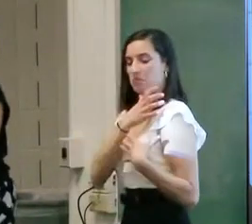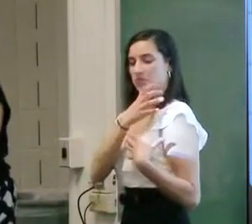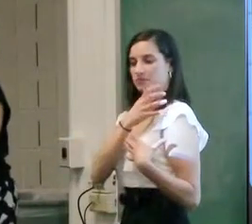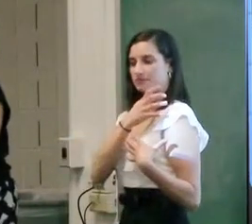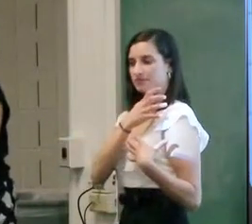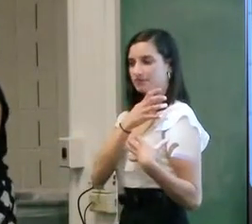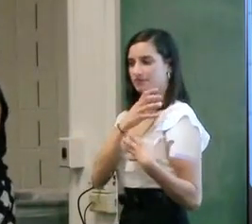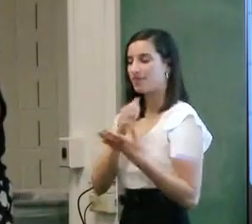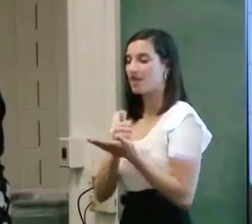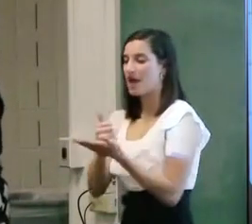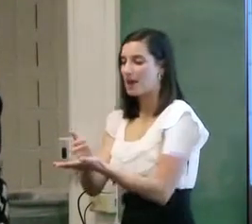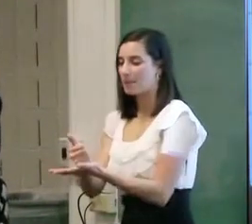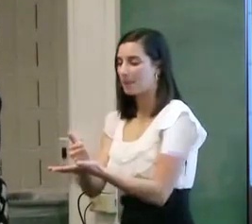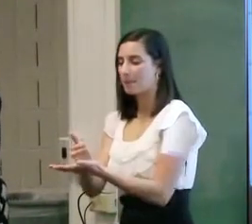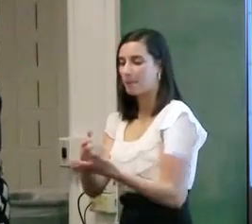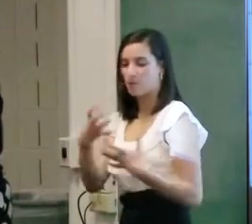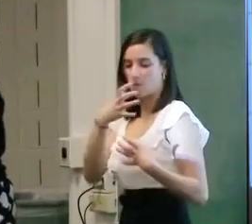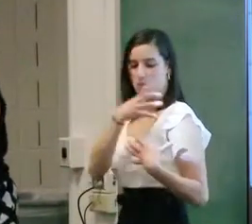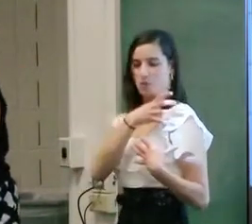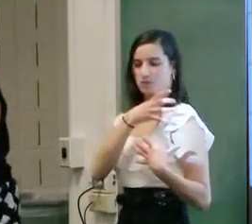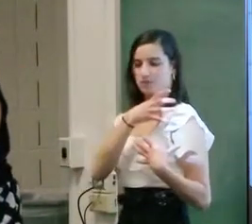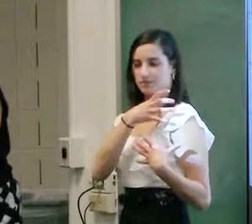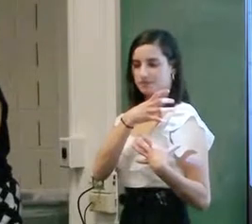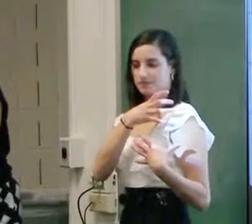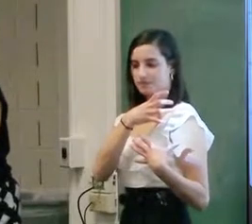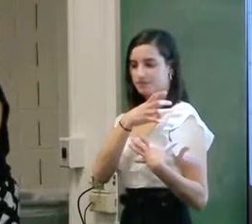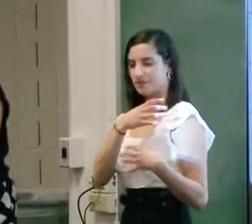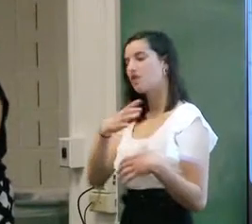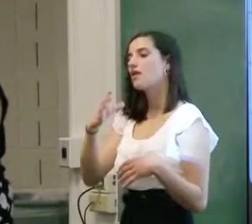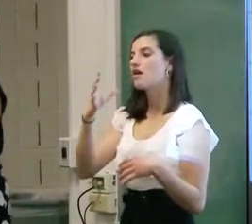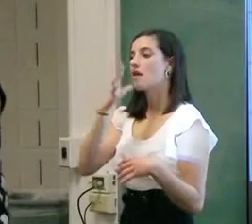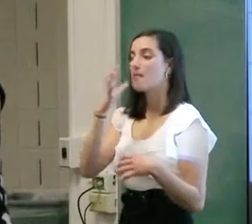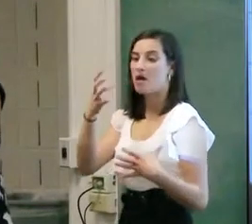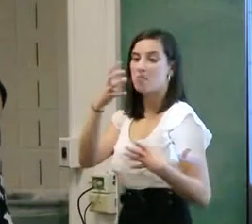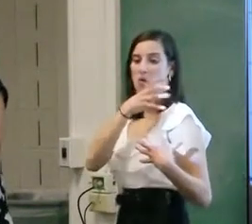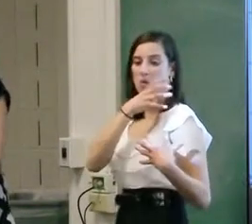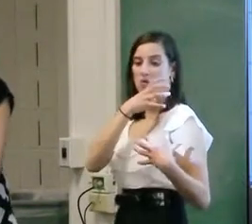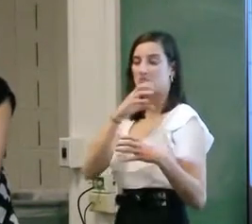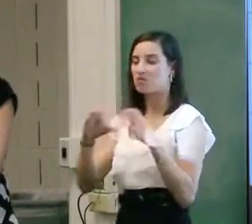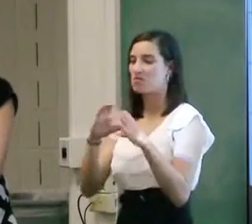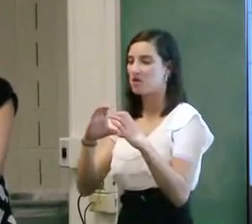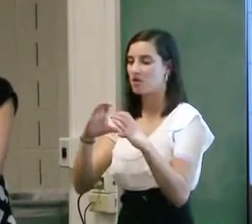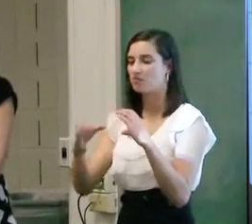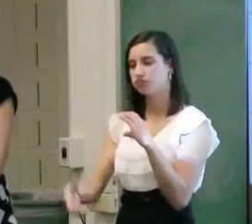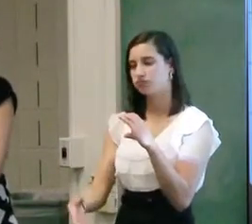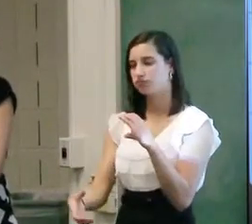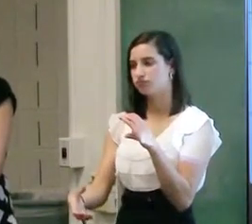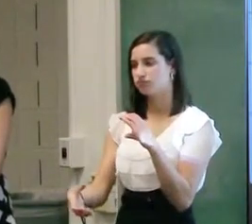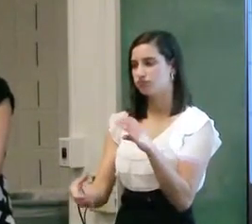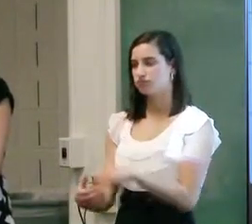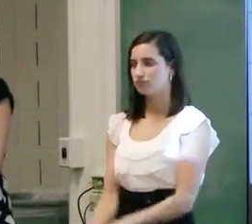also helping the nurses hold him down. So with this being said, with Mom holding him, communication was dropped.